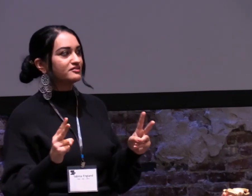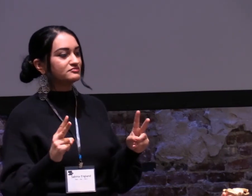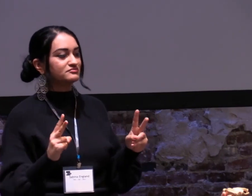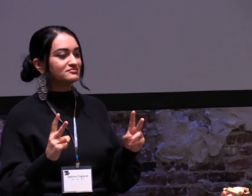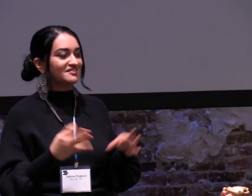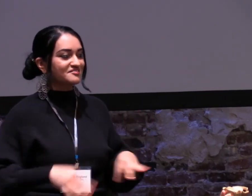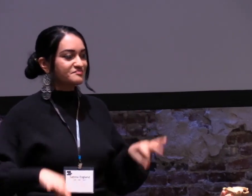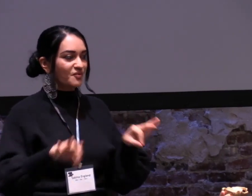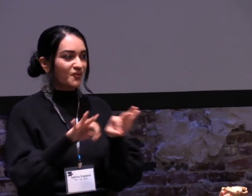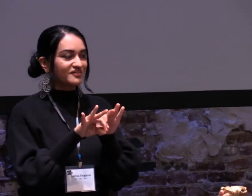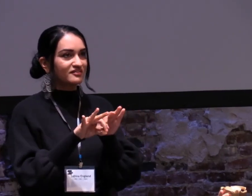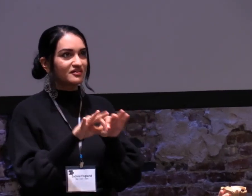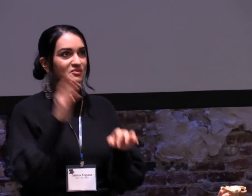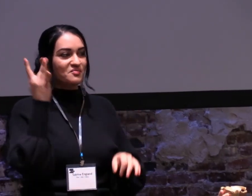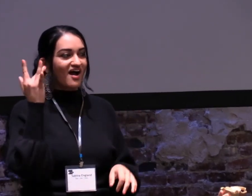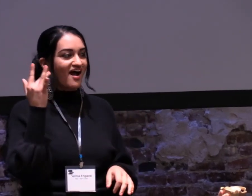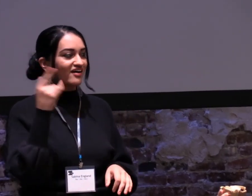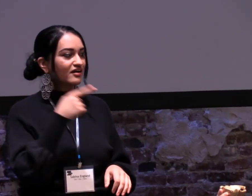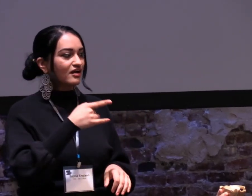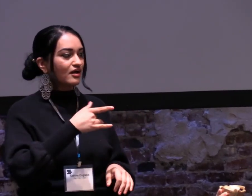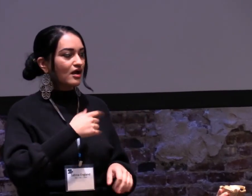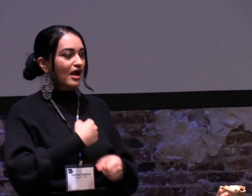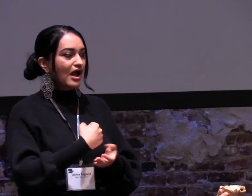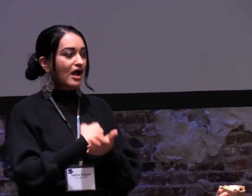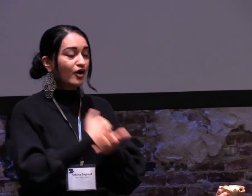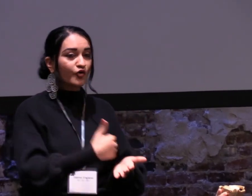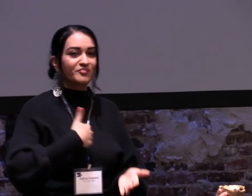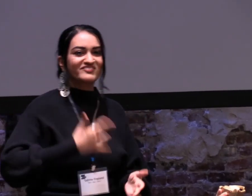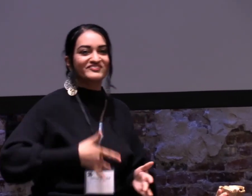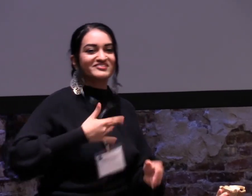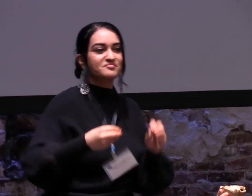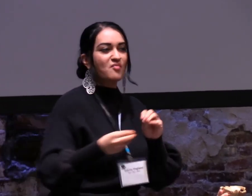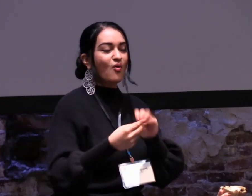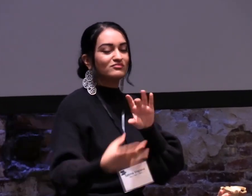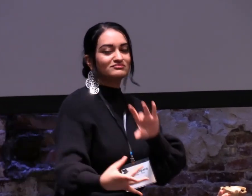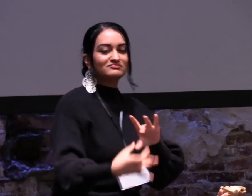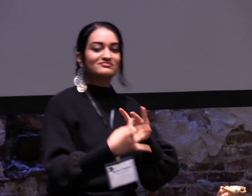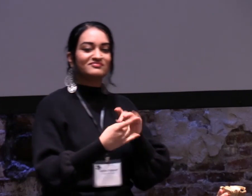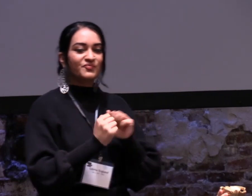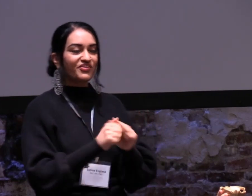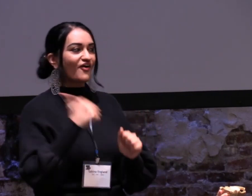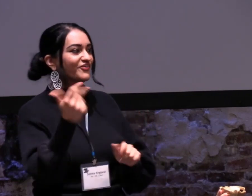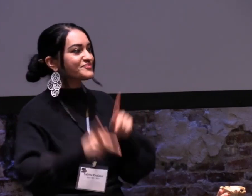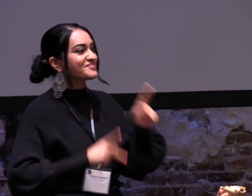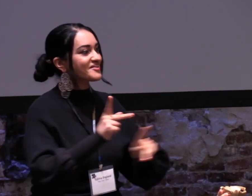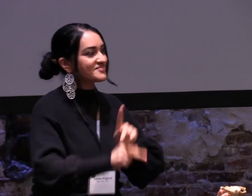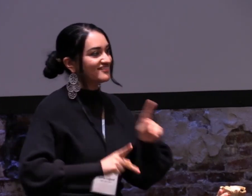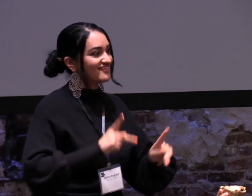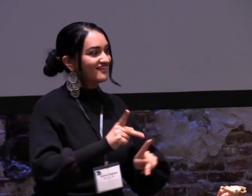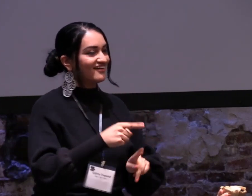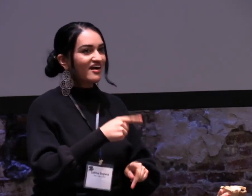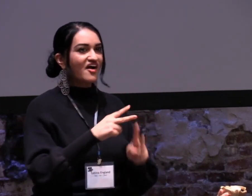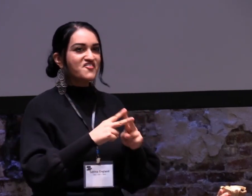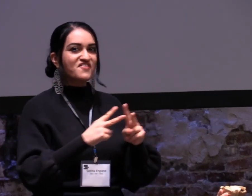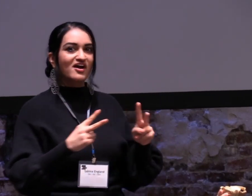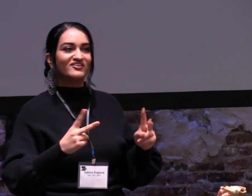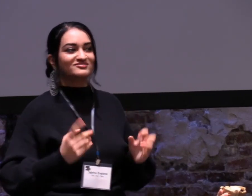So through physical art and physical theater, that helped me feel connected to other people.